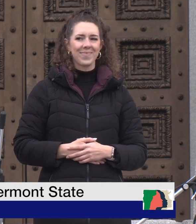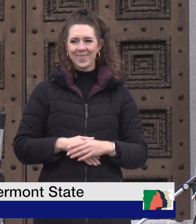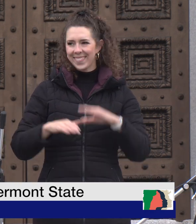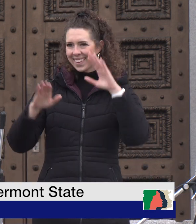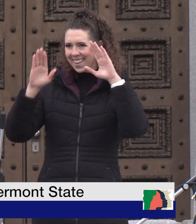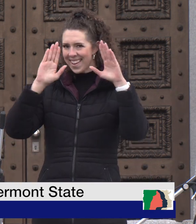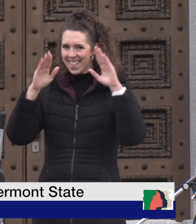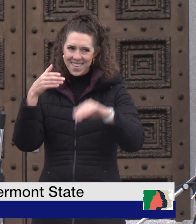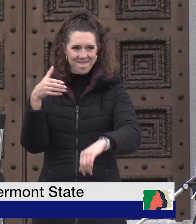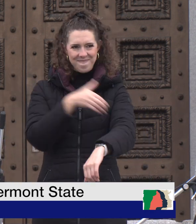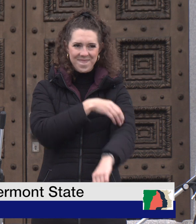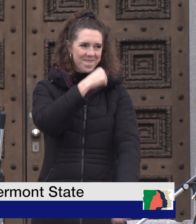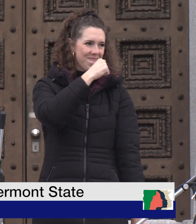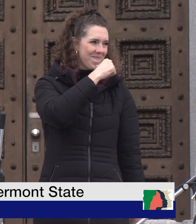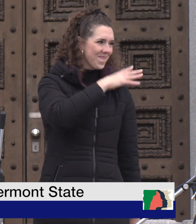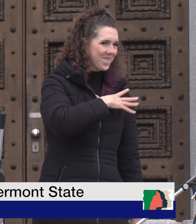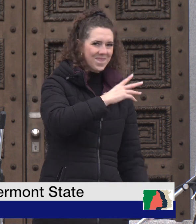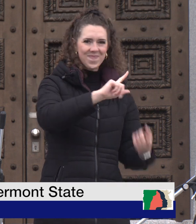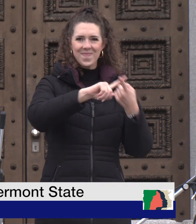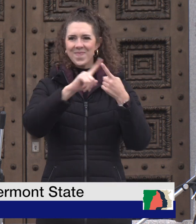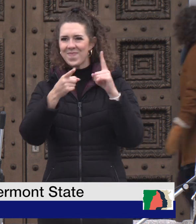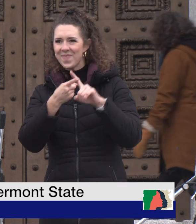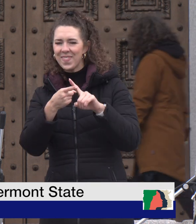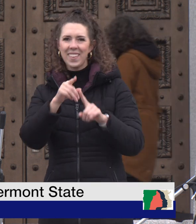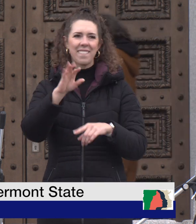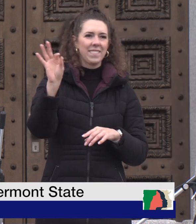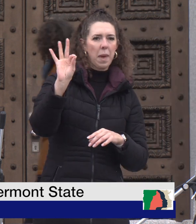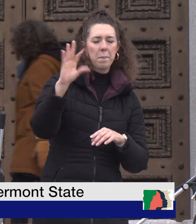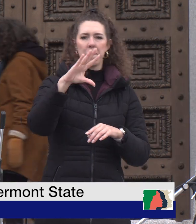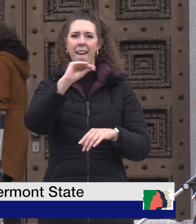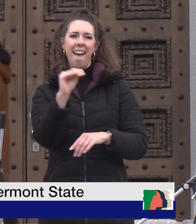Hello, powerful women, femmes, and allies.